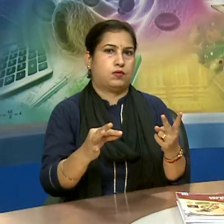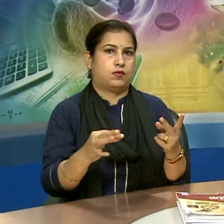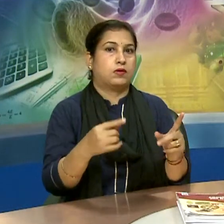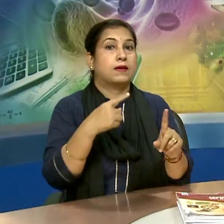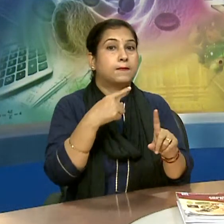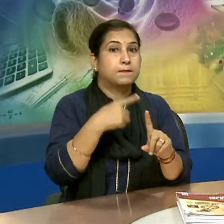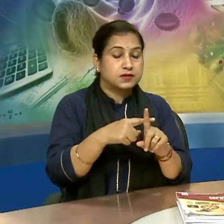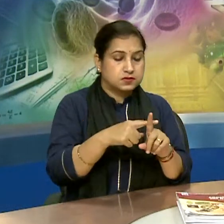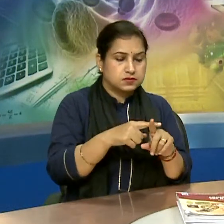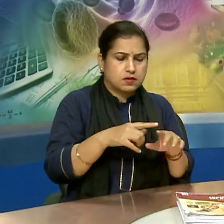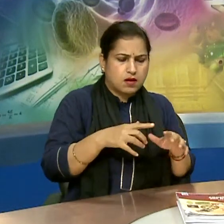attribute